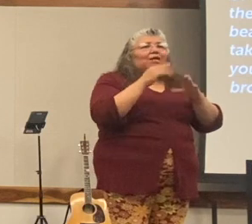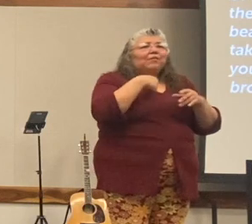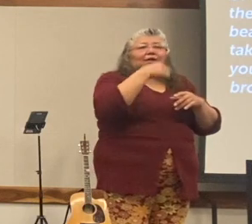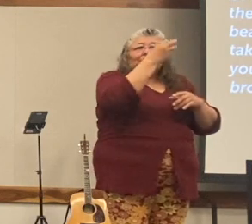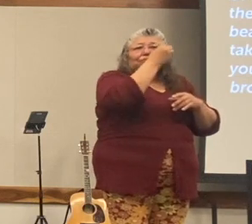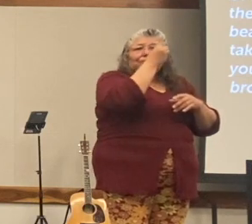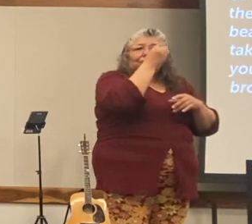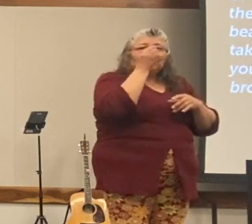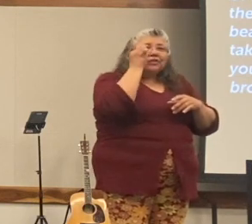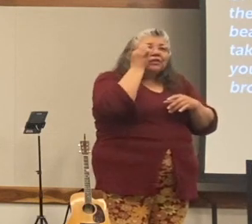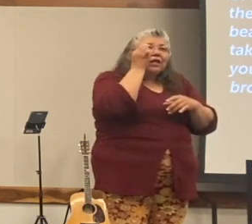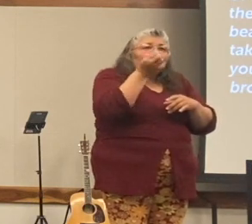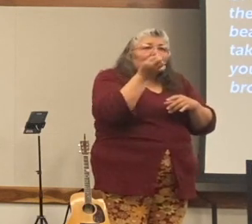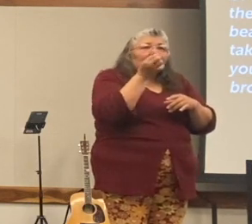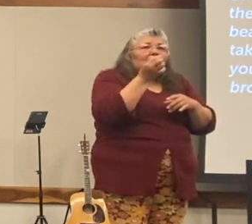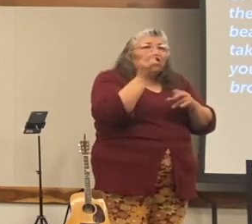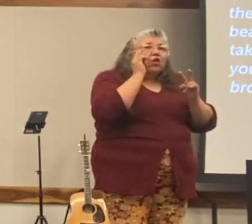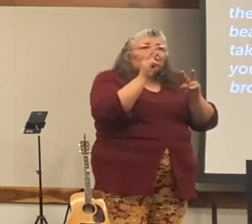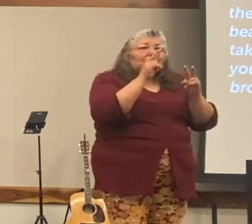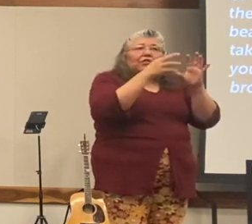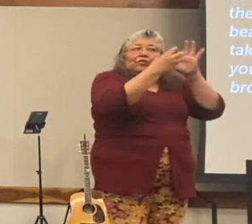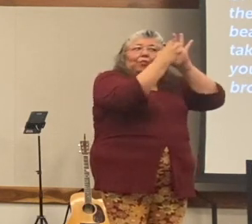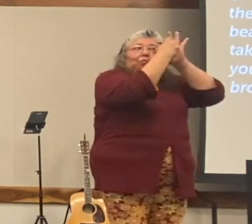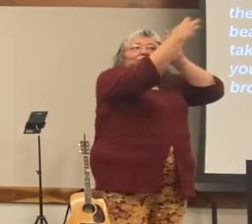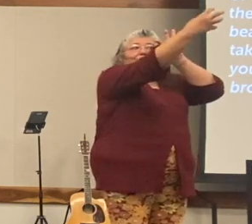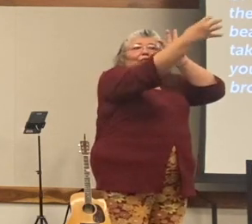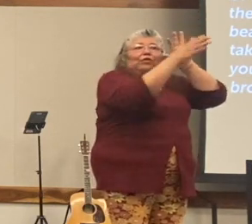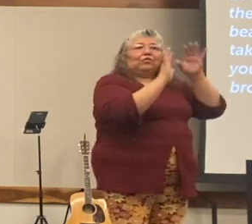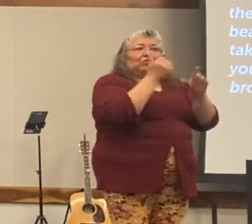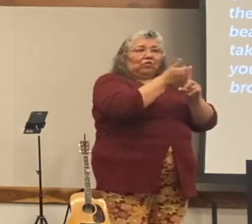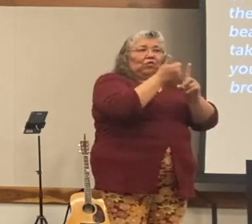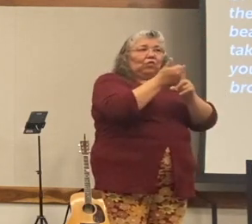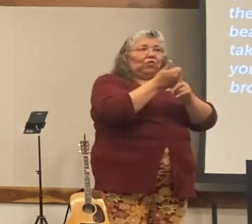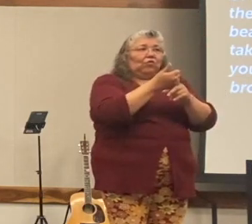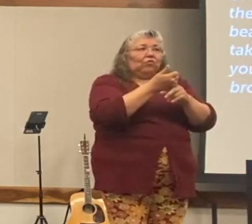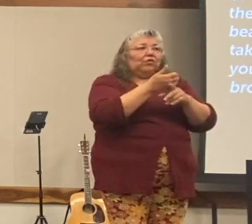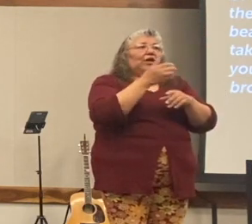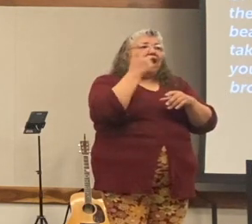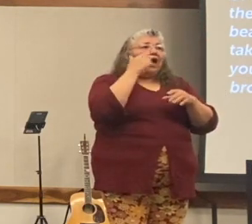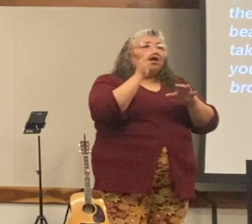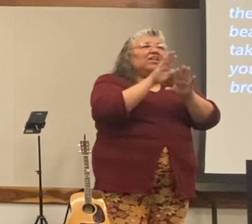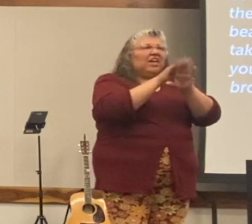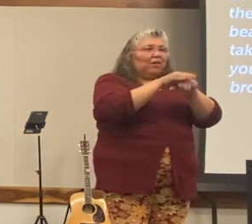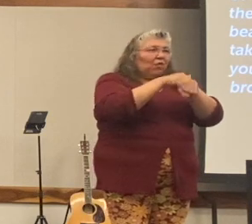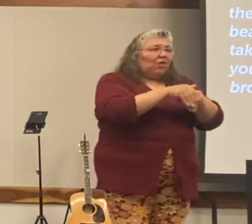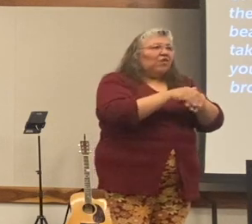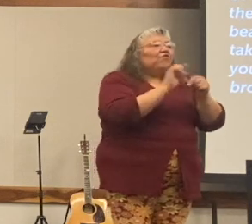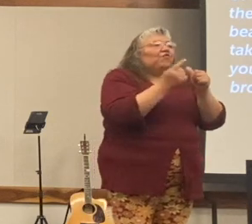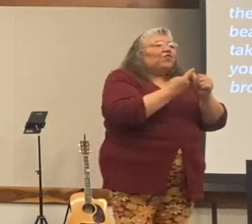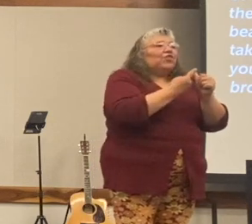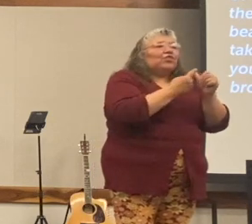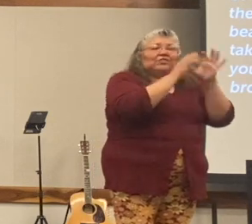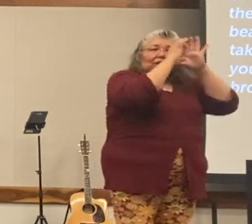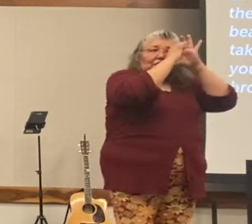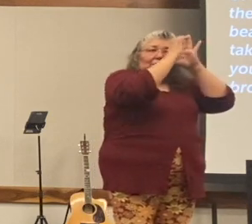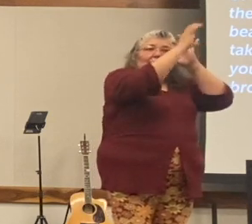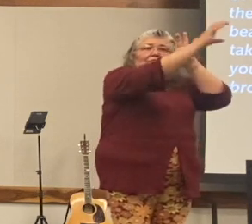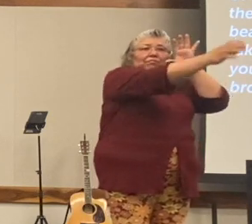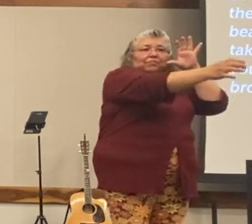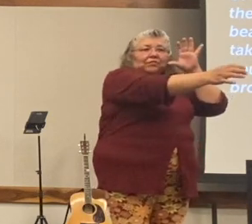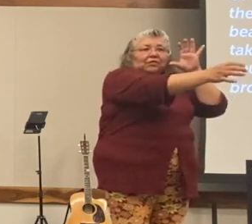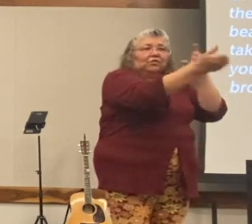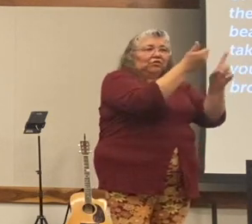your eye, and look, there's a beam of wood in your own eye. Hypocrite. First, take the beam of wood out of your